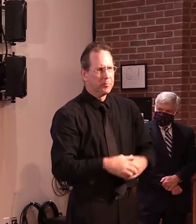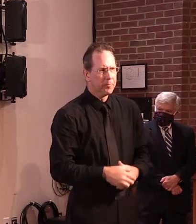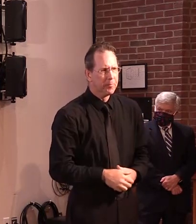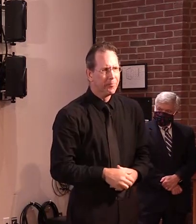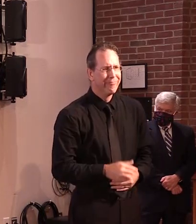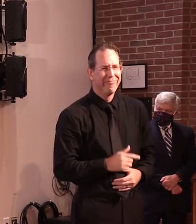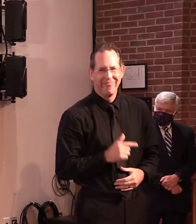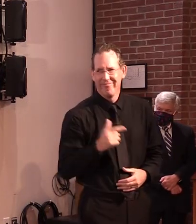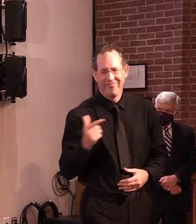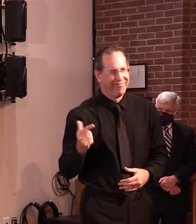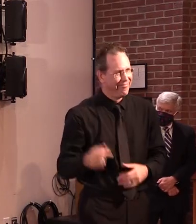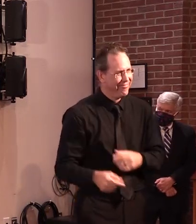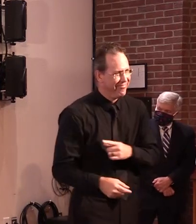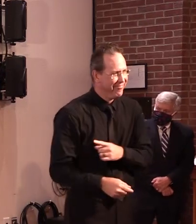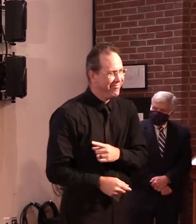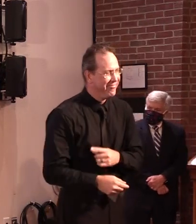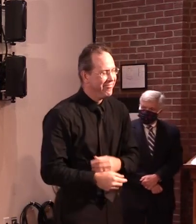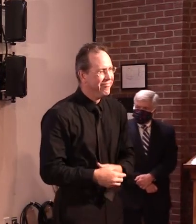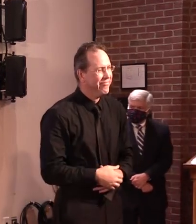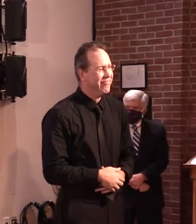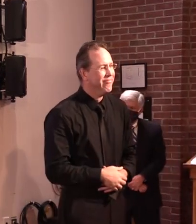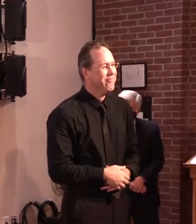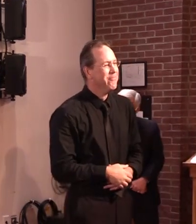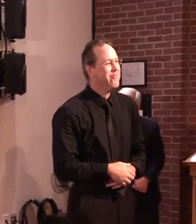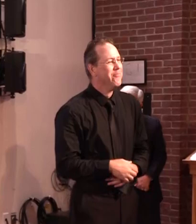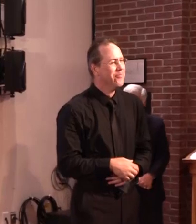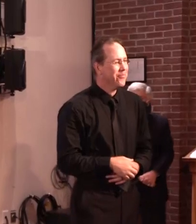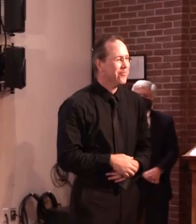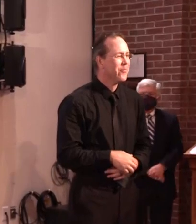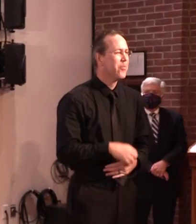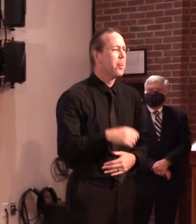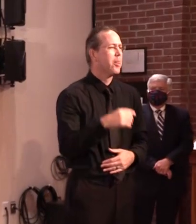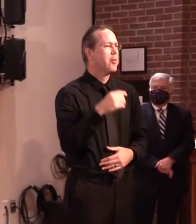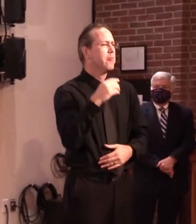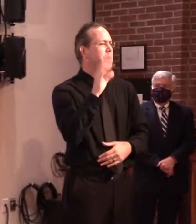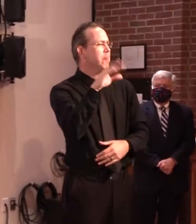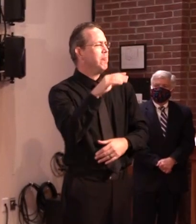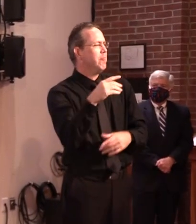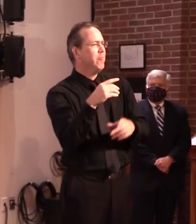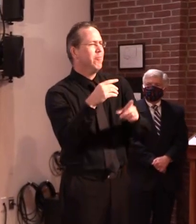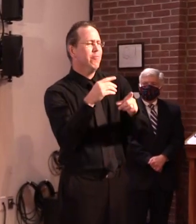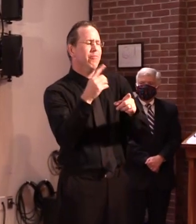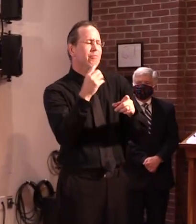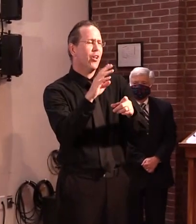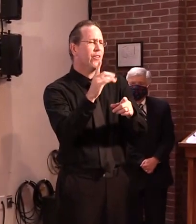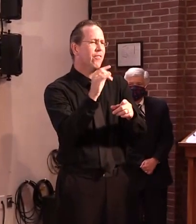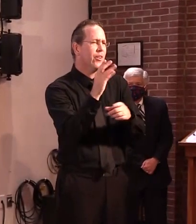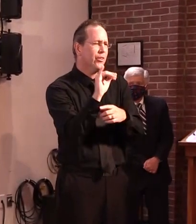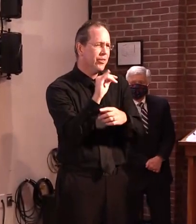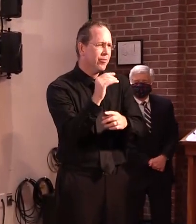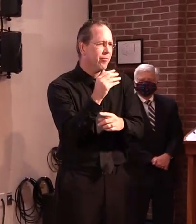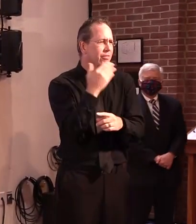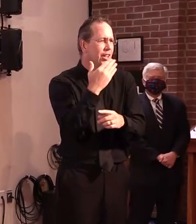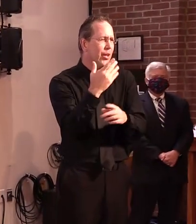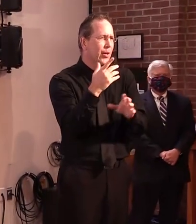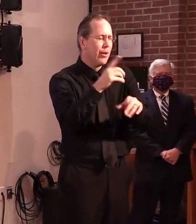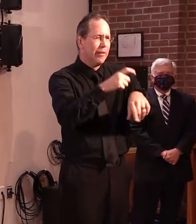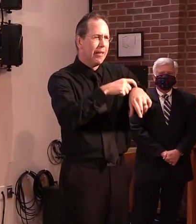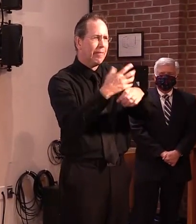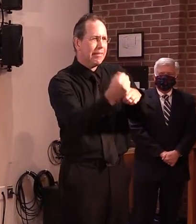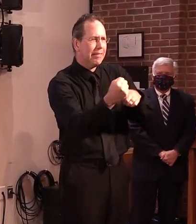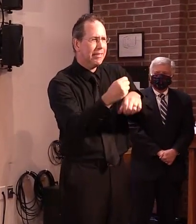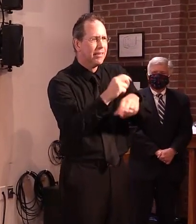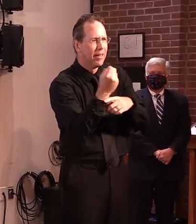Well, again, Dr. Fauci, we know you have a hard stop at 11:30. We could keep you here for the next couple of hours asking you questions, but